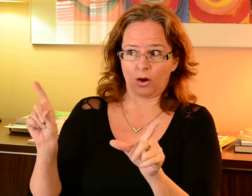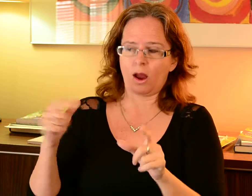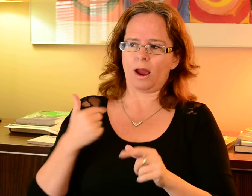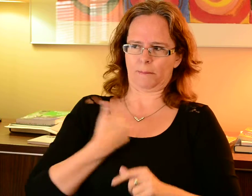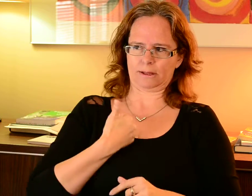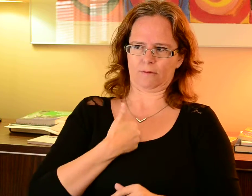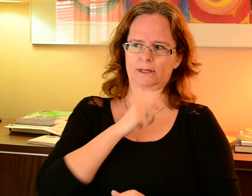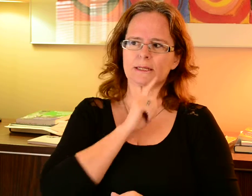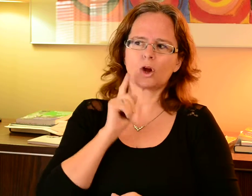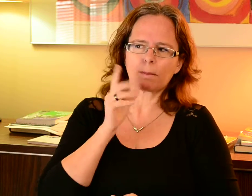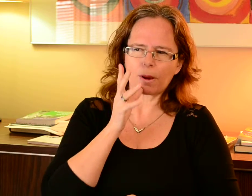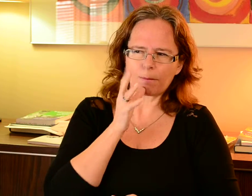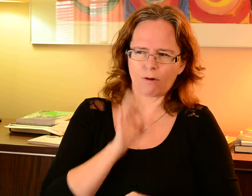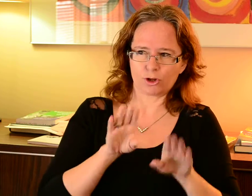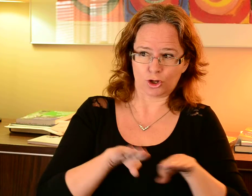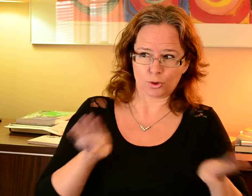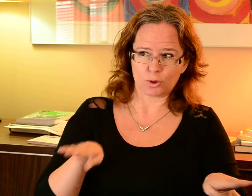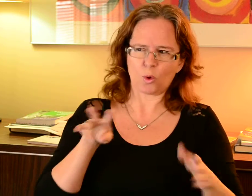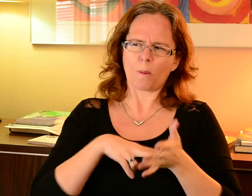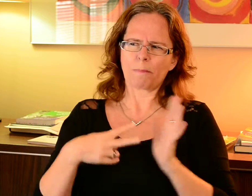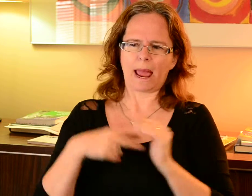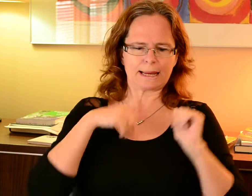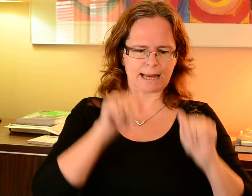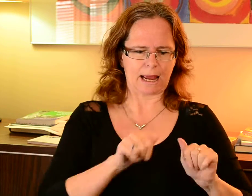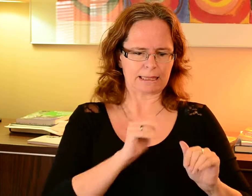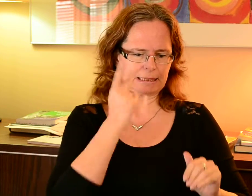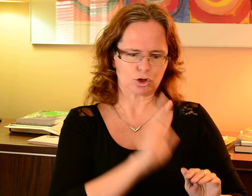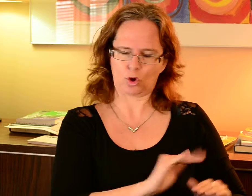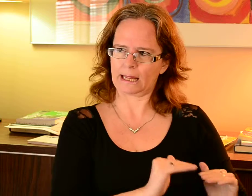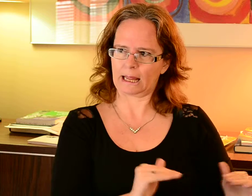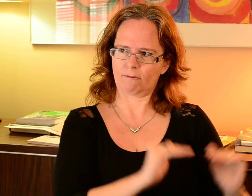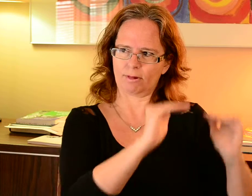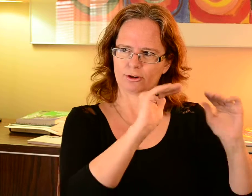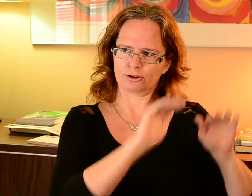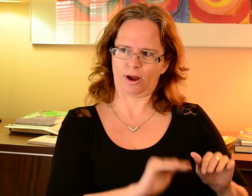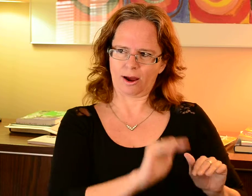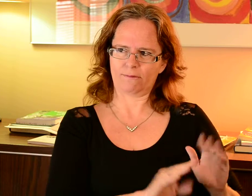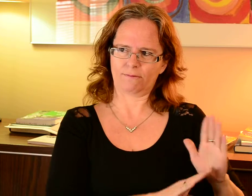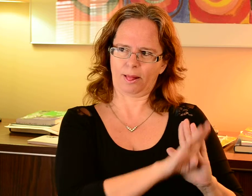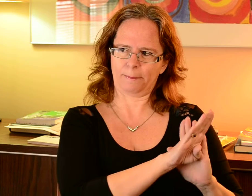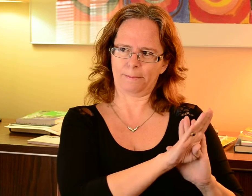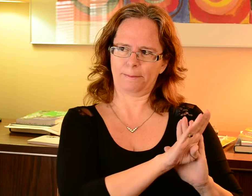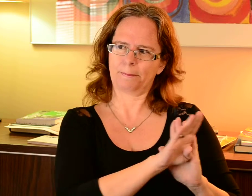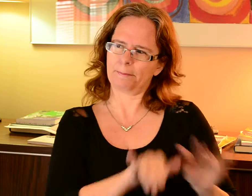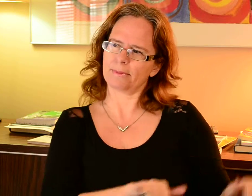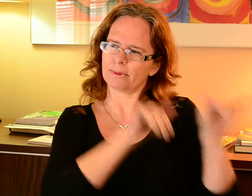of our students who moved when I worked, they moved from other countries where they'd never been in formal education. They had no sign